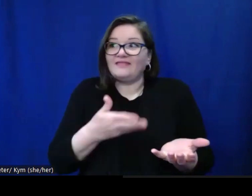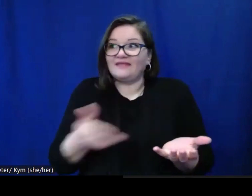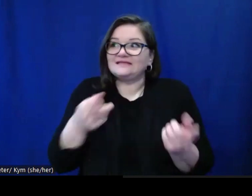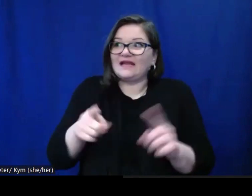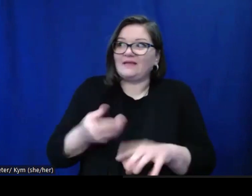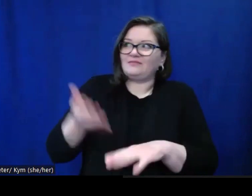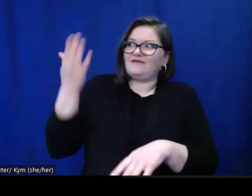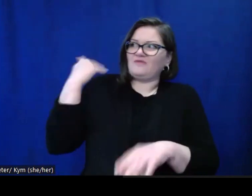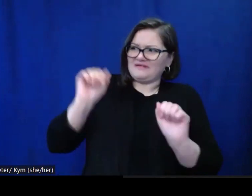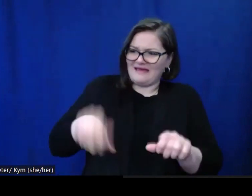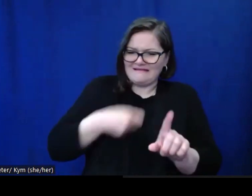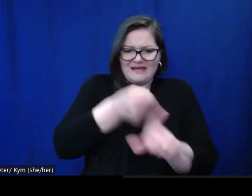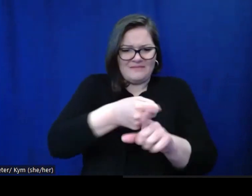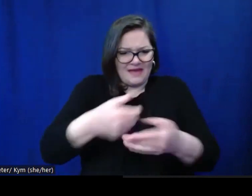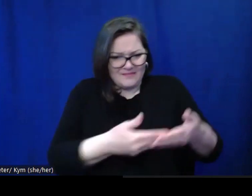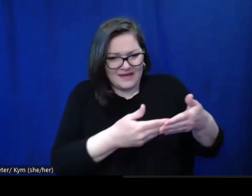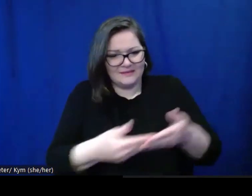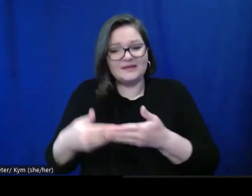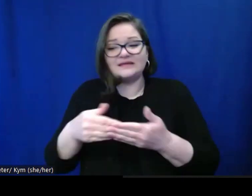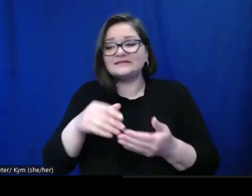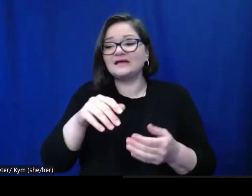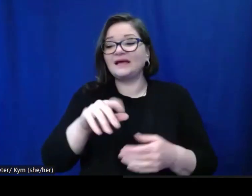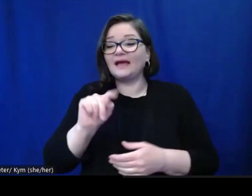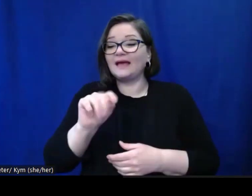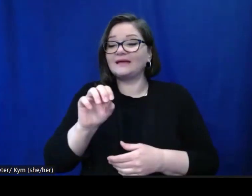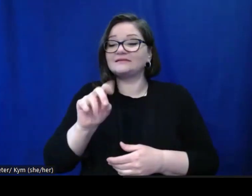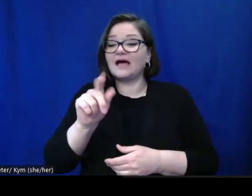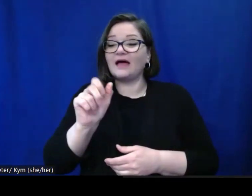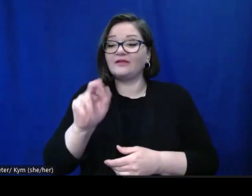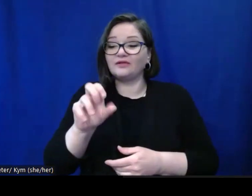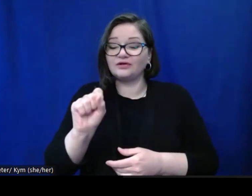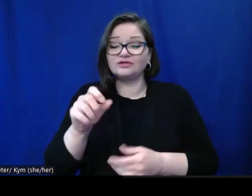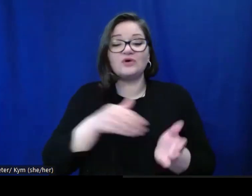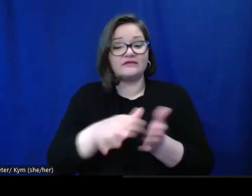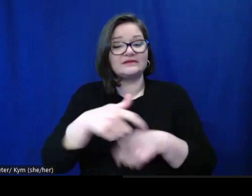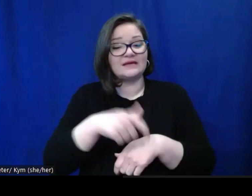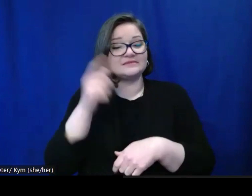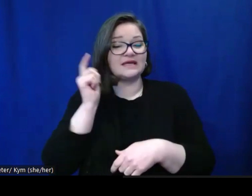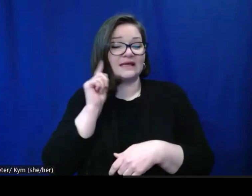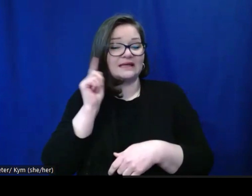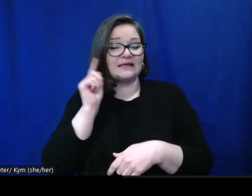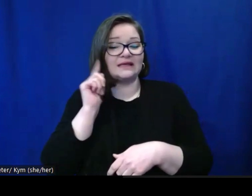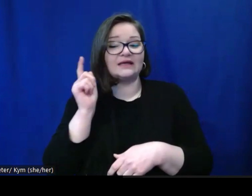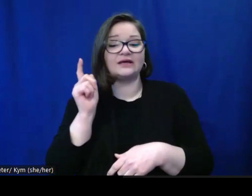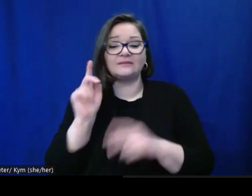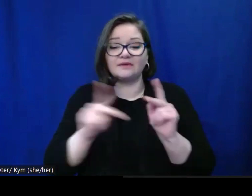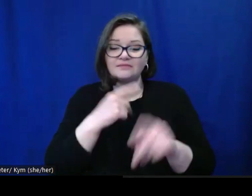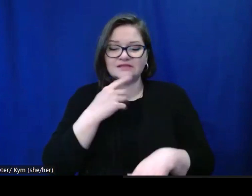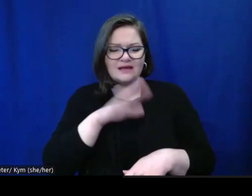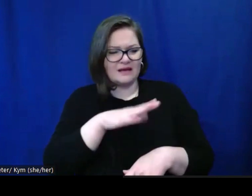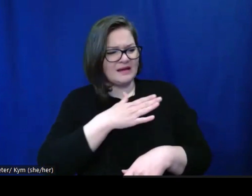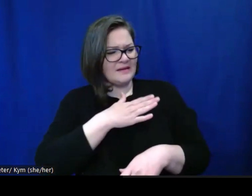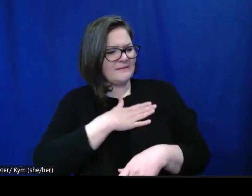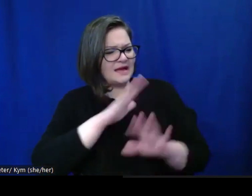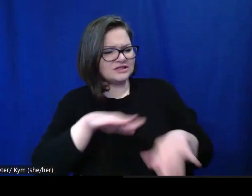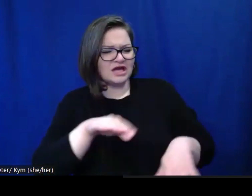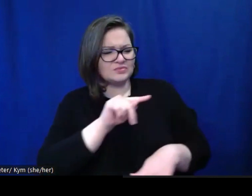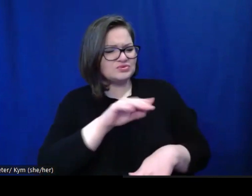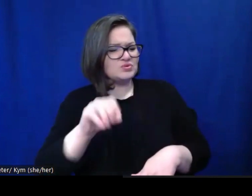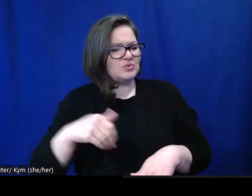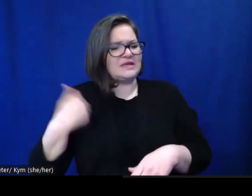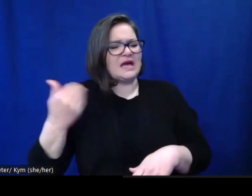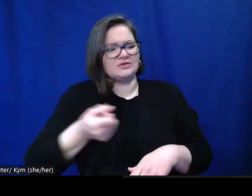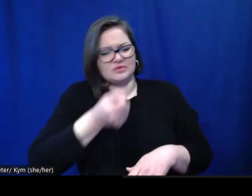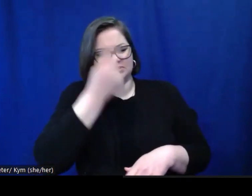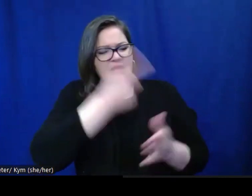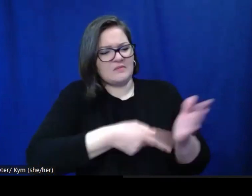toddlers. In my work, I often hear people say, well, Latrice, my child was too young to understand what happened.